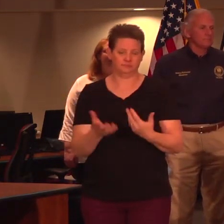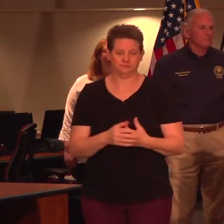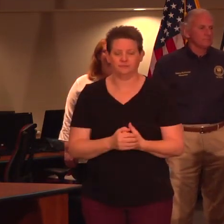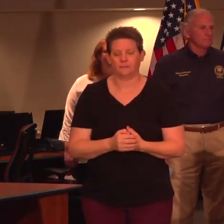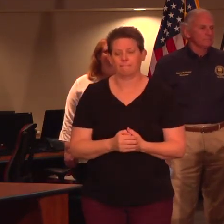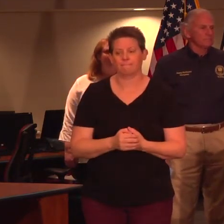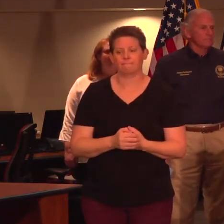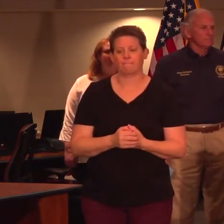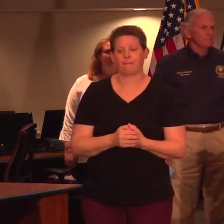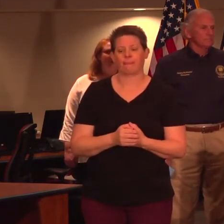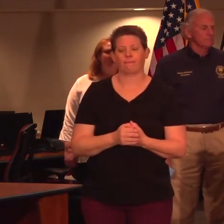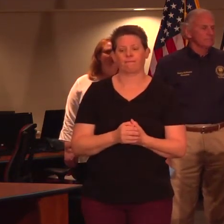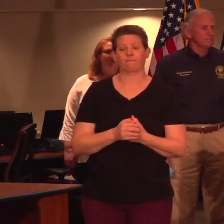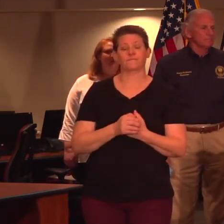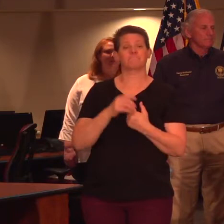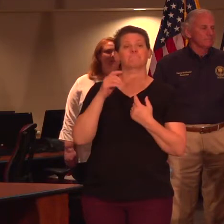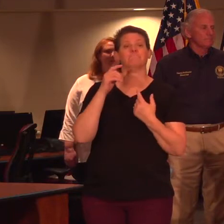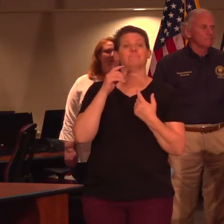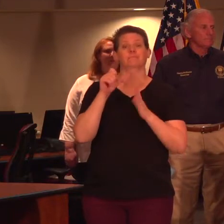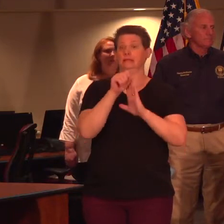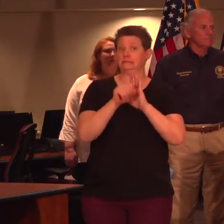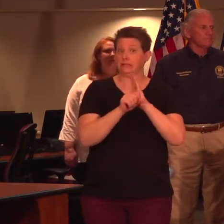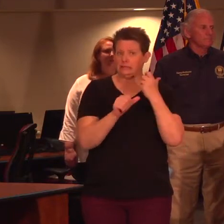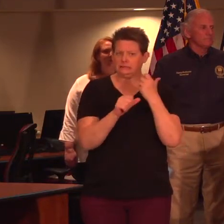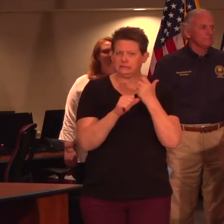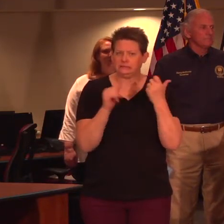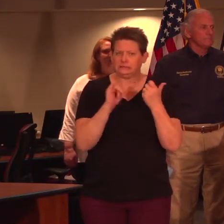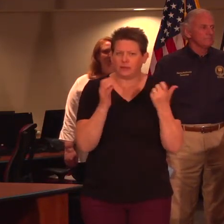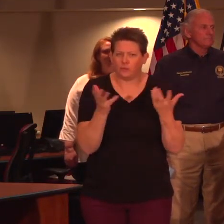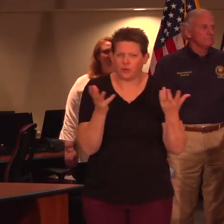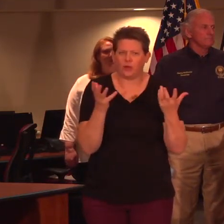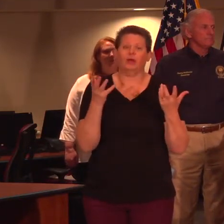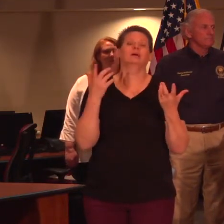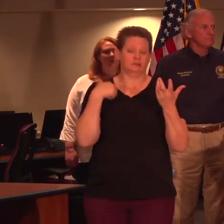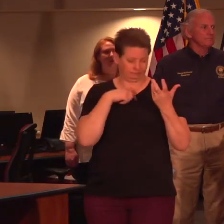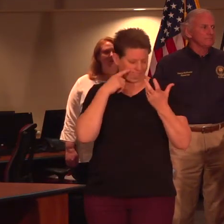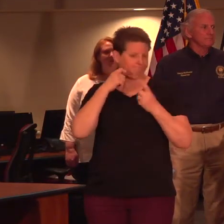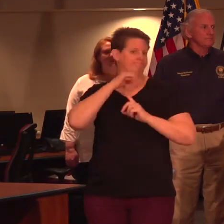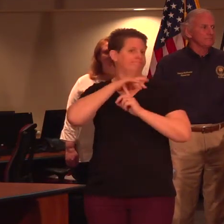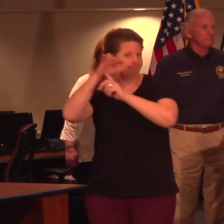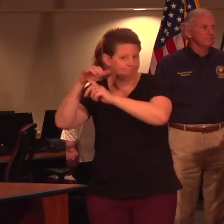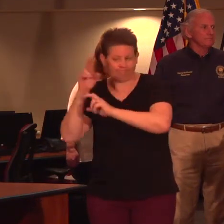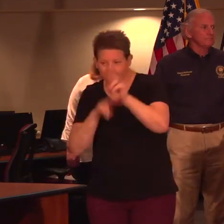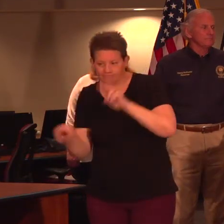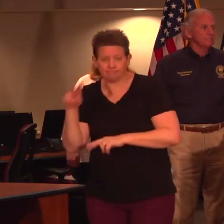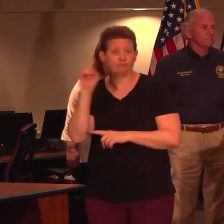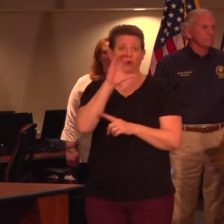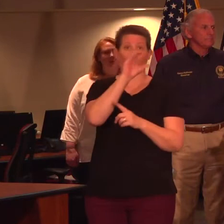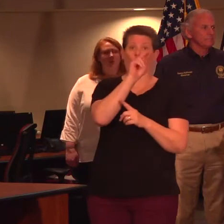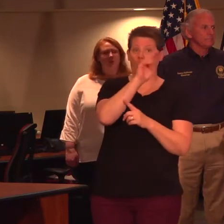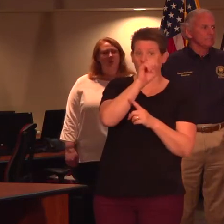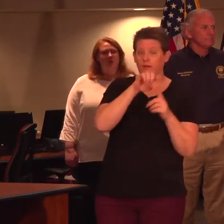then state assistance for this operation has included damage assessment flyovers in Oconee and